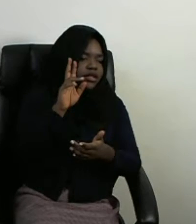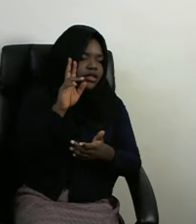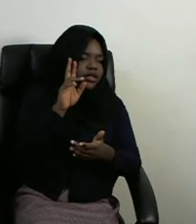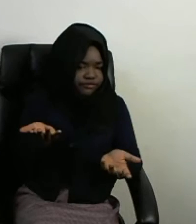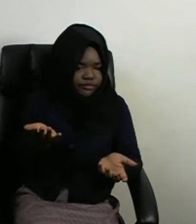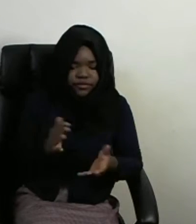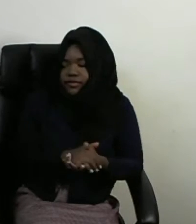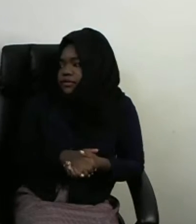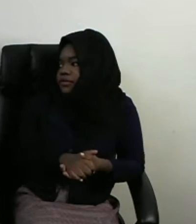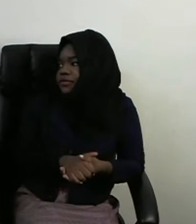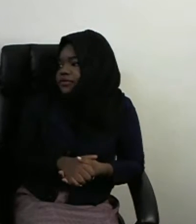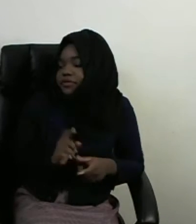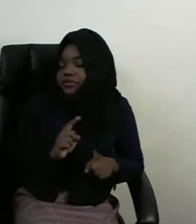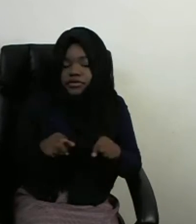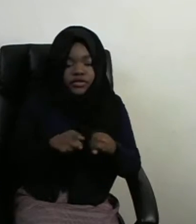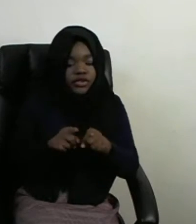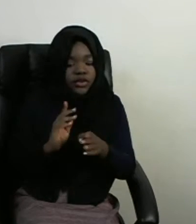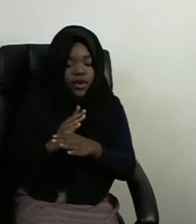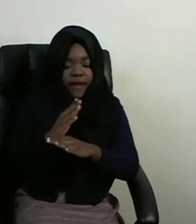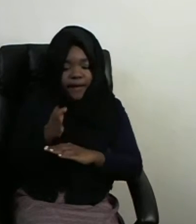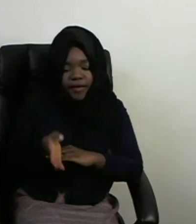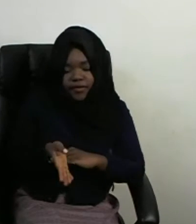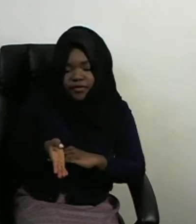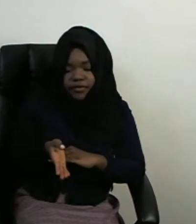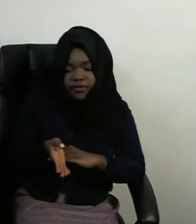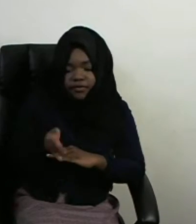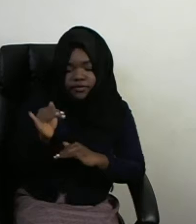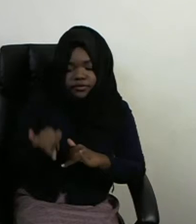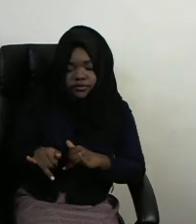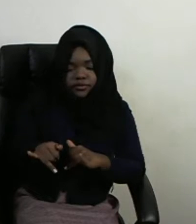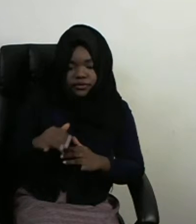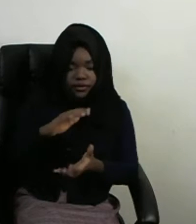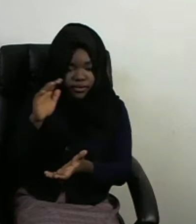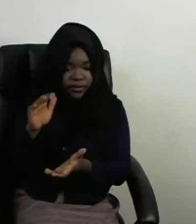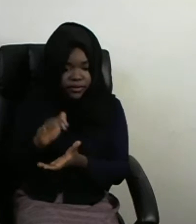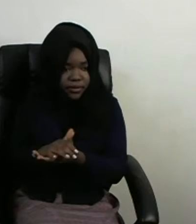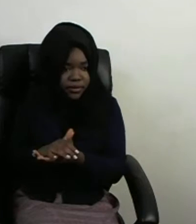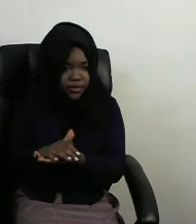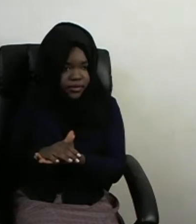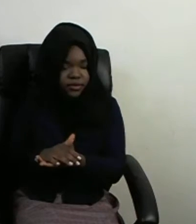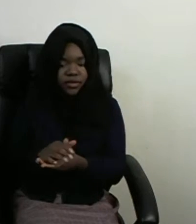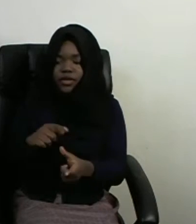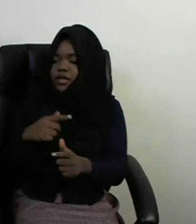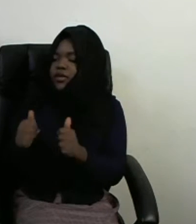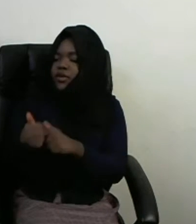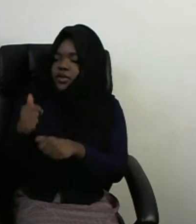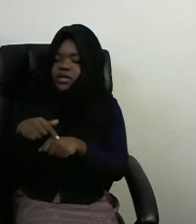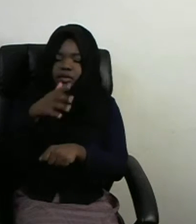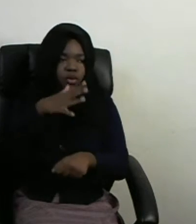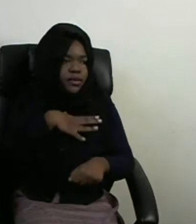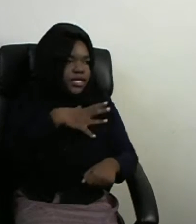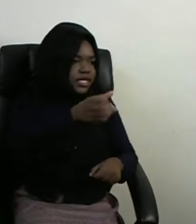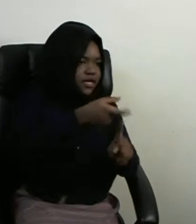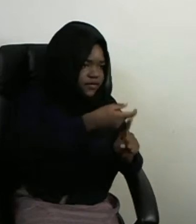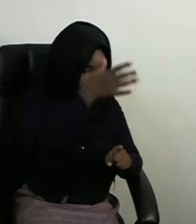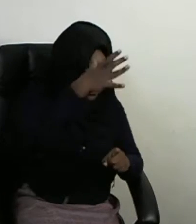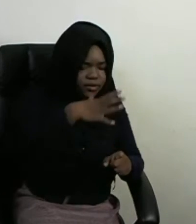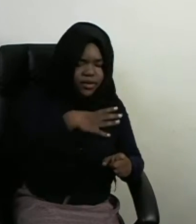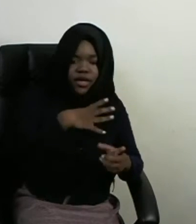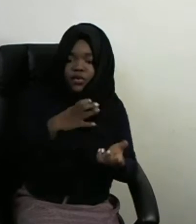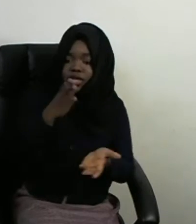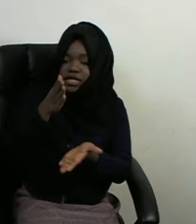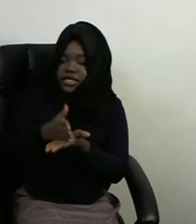much more so, after the covenant, a woman normally takes from a man. And I want to